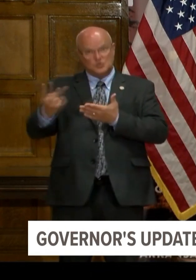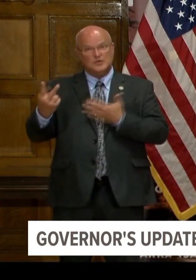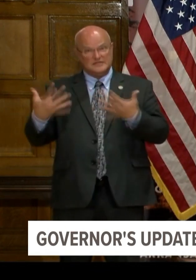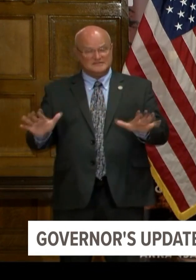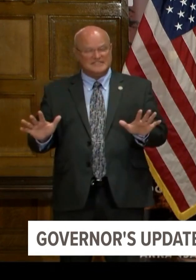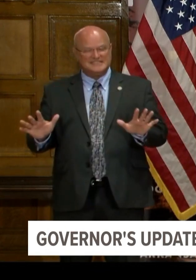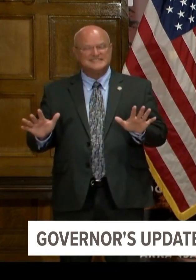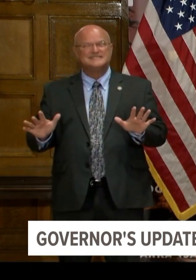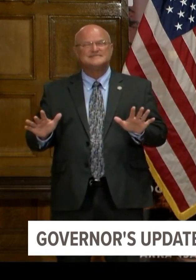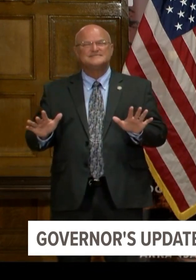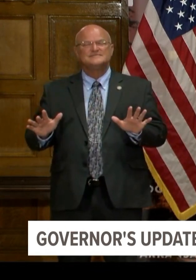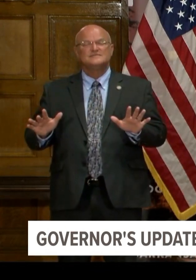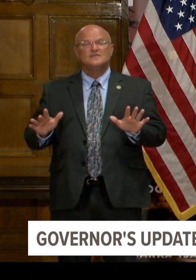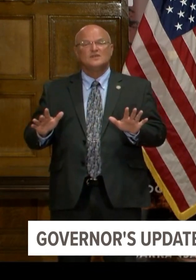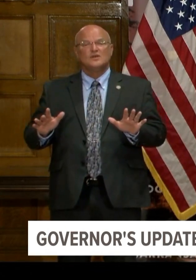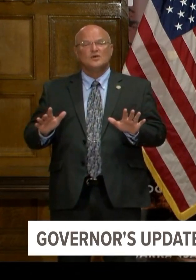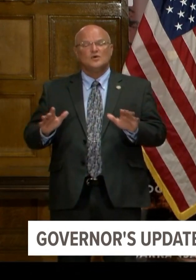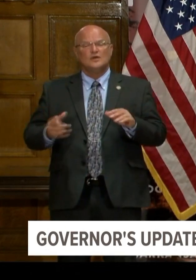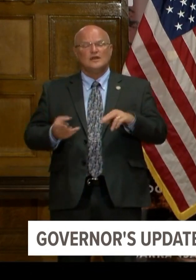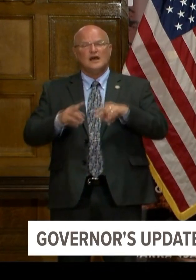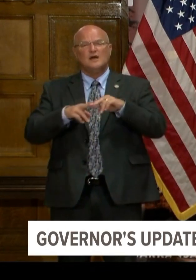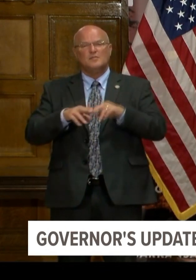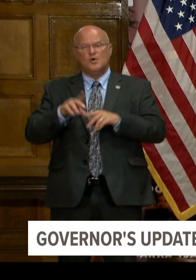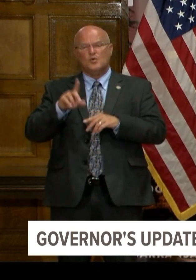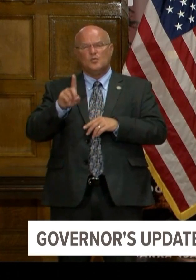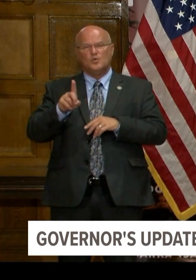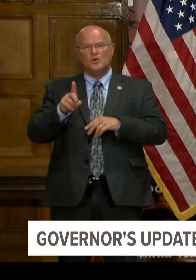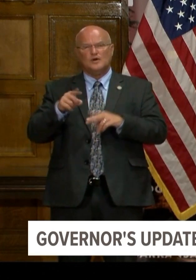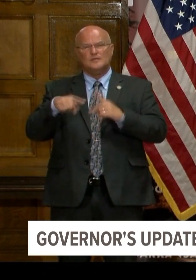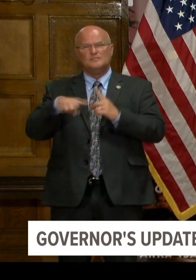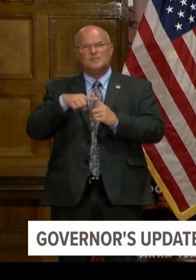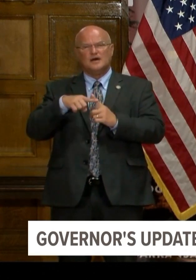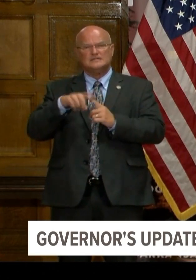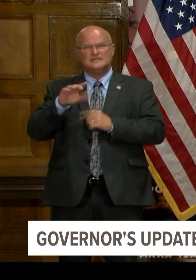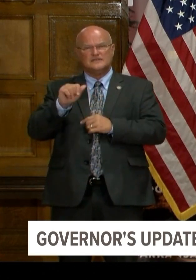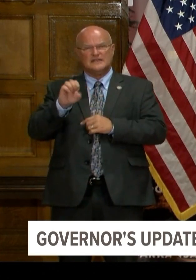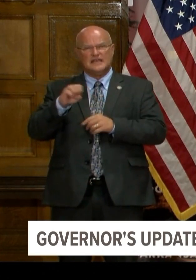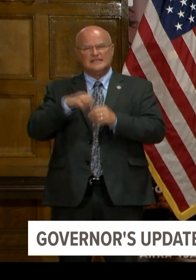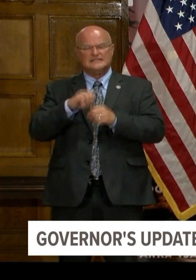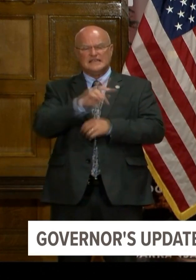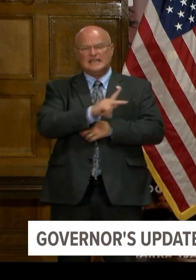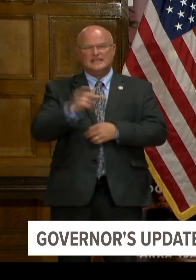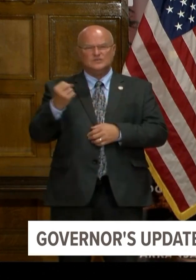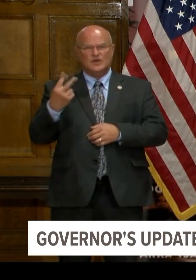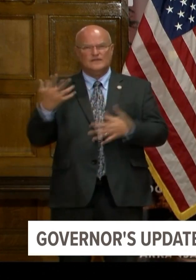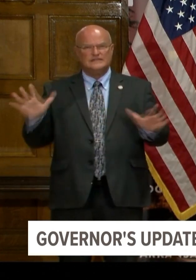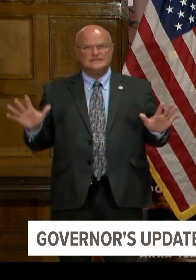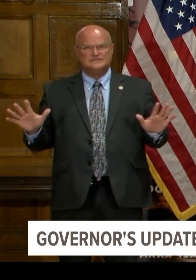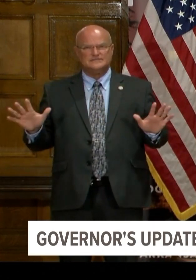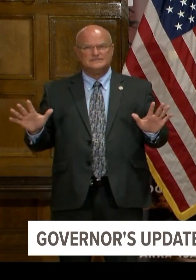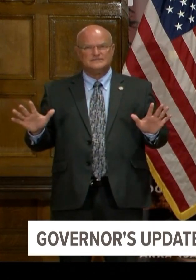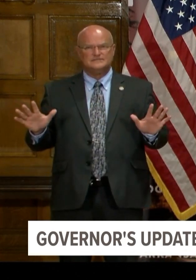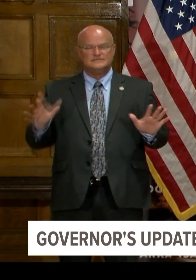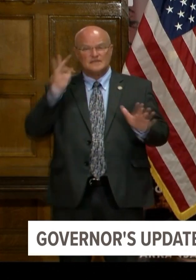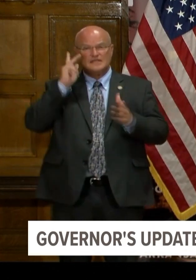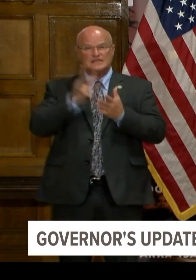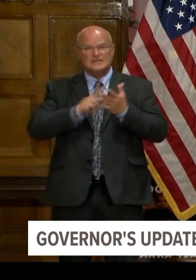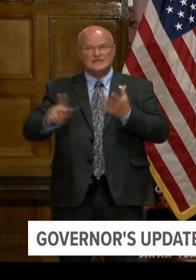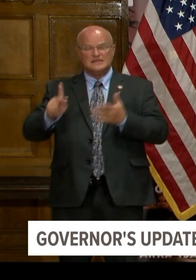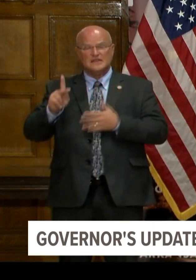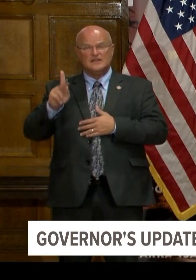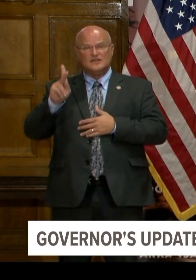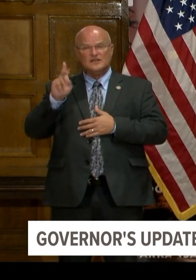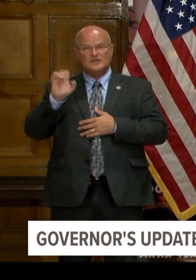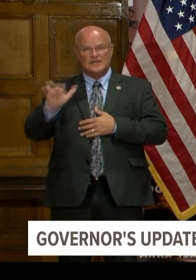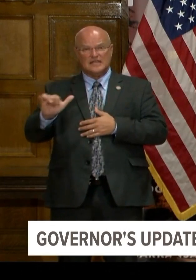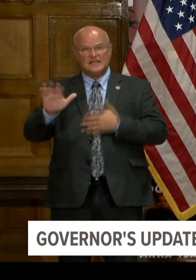weeks, we're only up one additional positive case in our K through 12. And so Secretary Key,